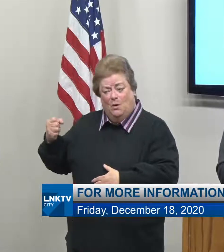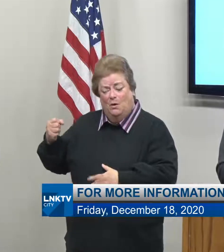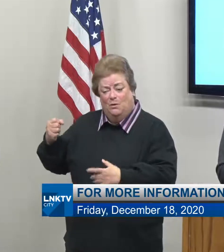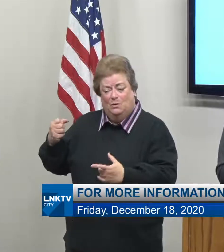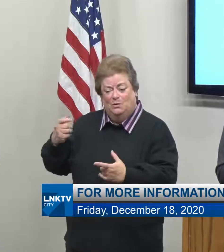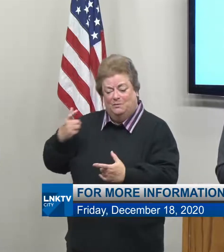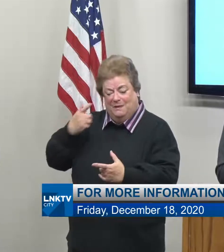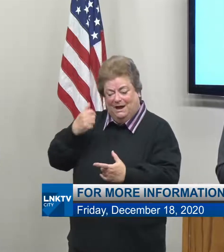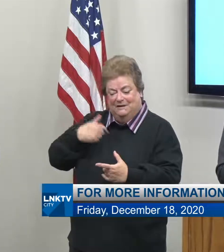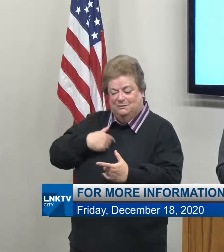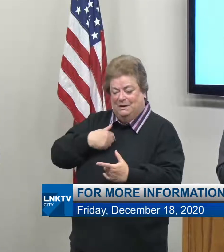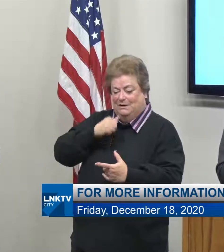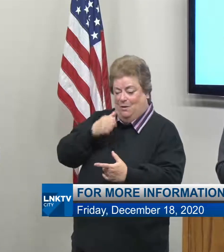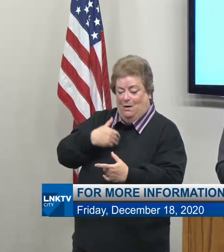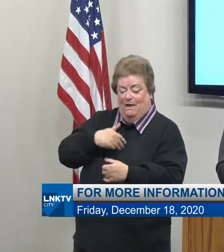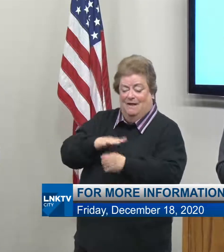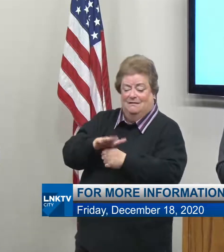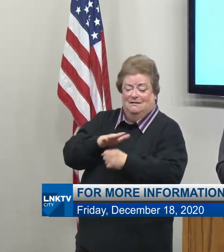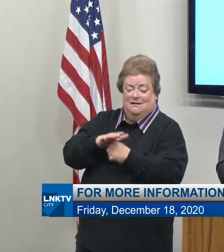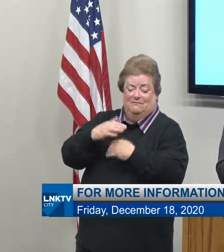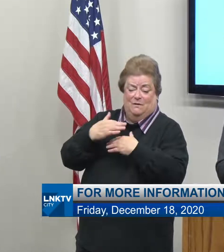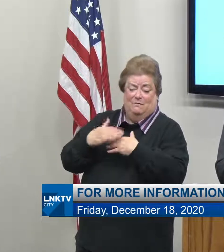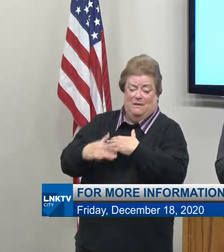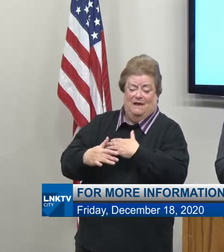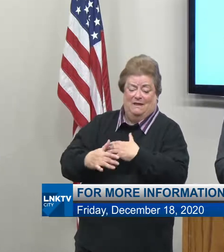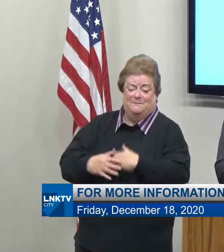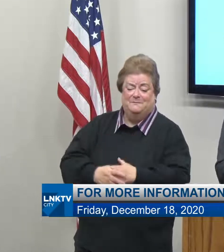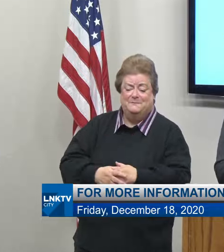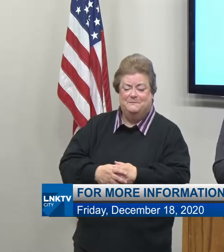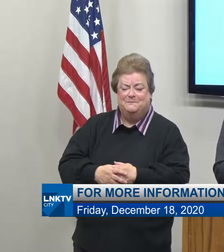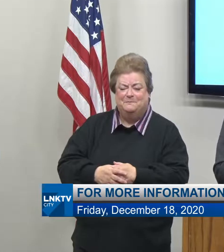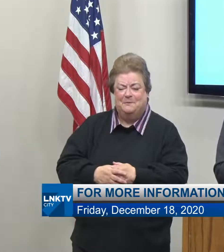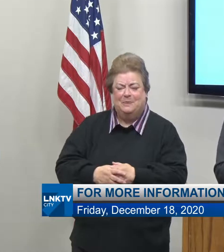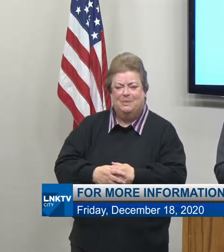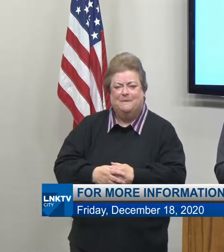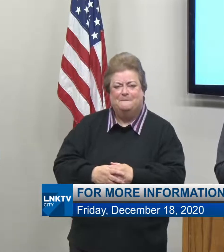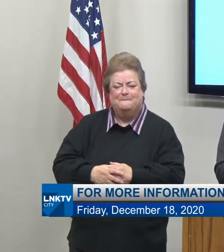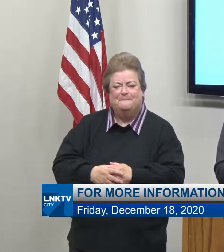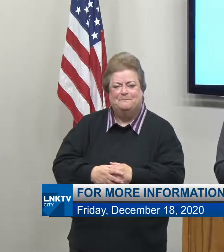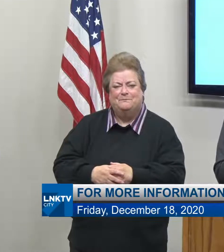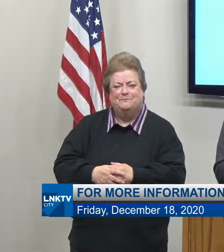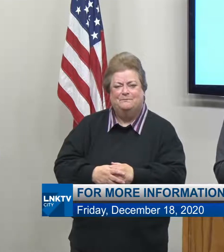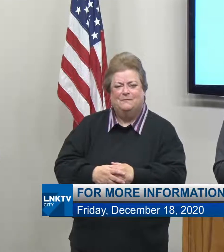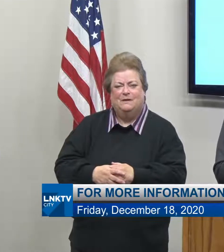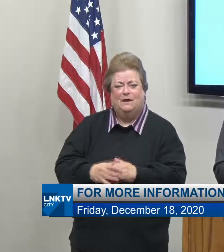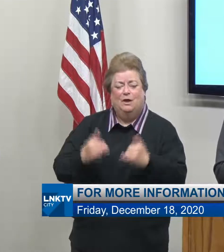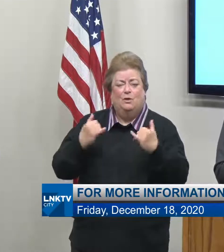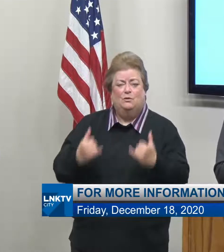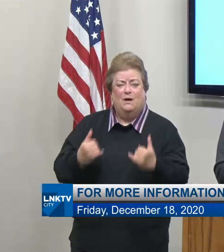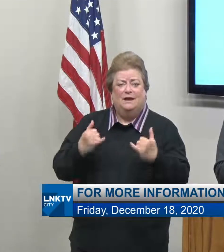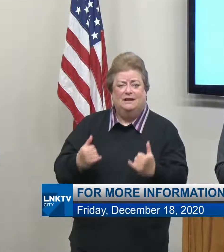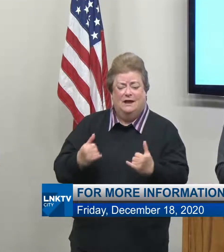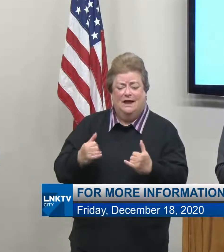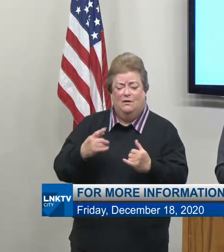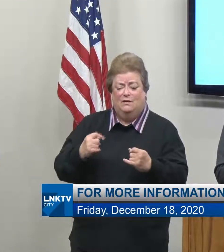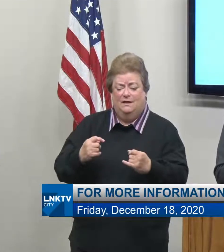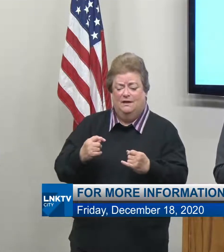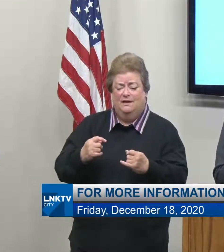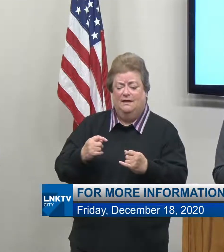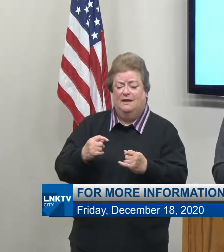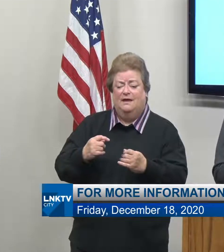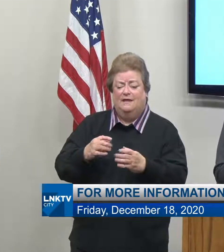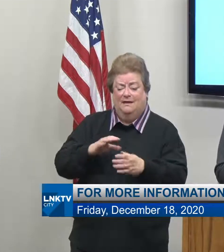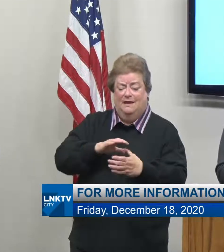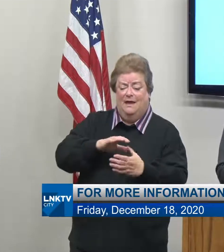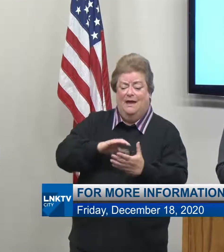the things that we've done in terms of trying to conserve blood supply. Right now, the current inventory at the